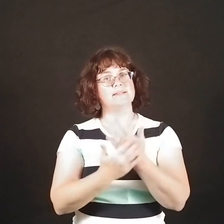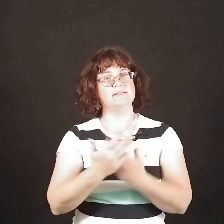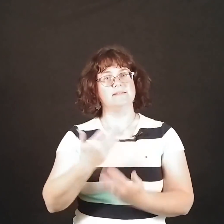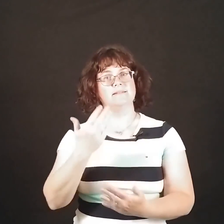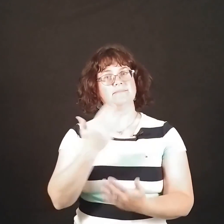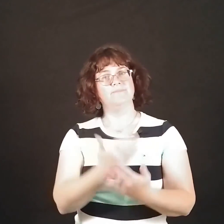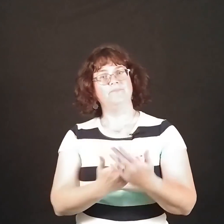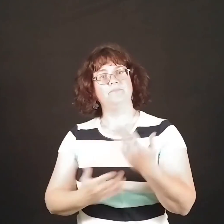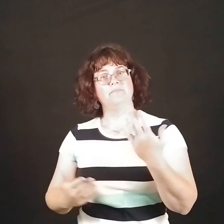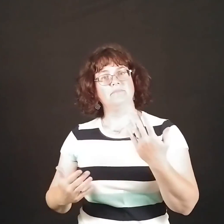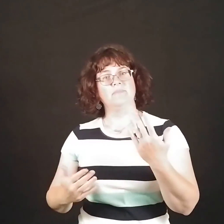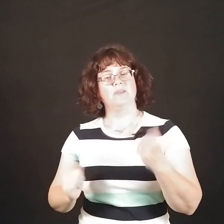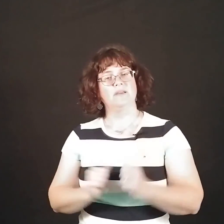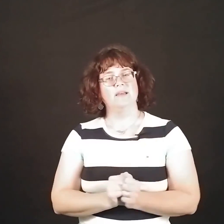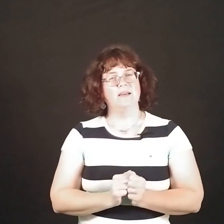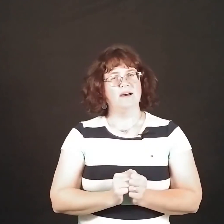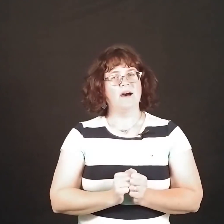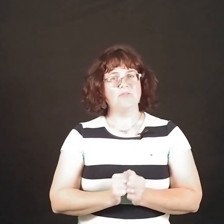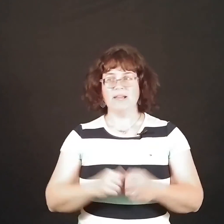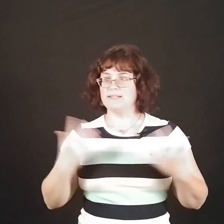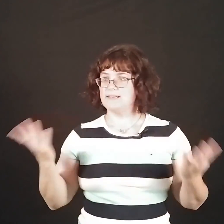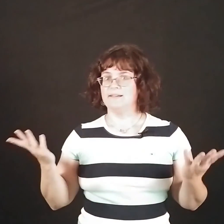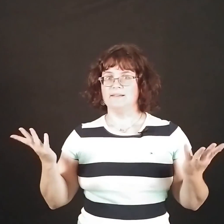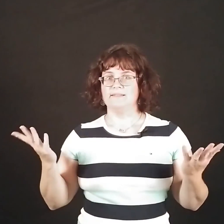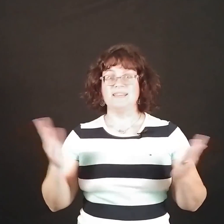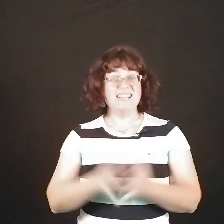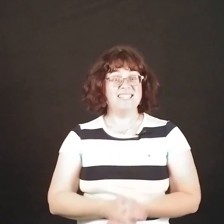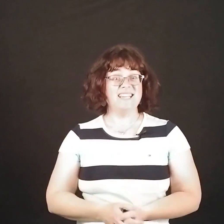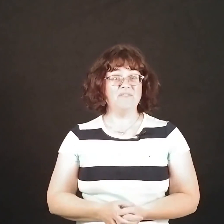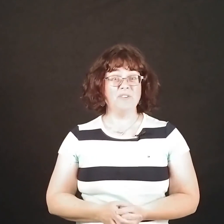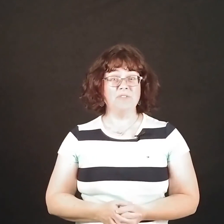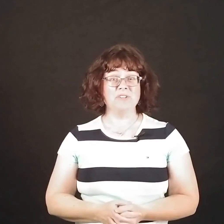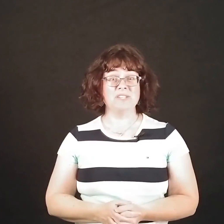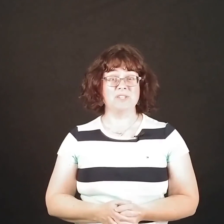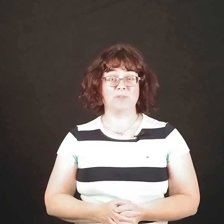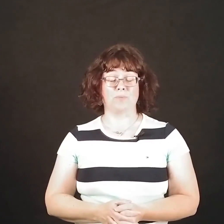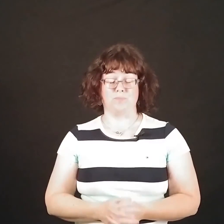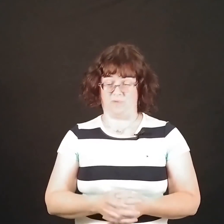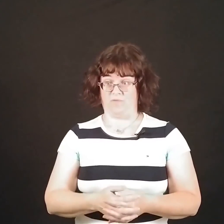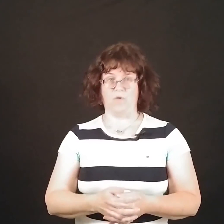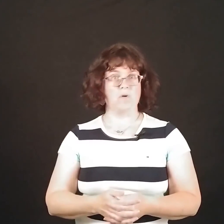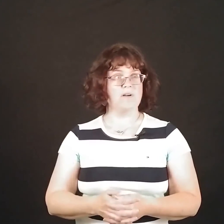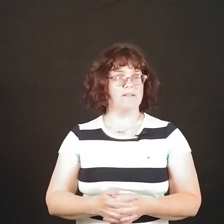hands. All right, that's it for verse 4 and